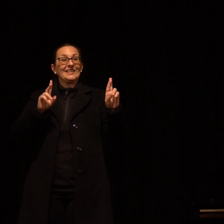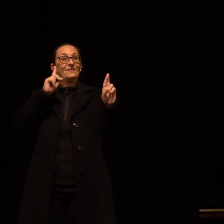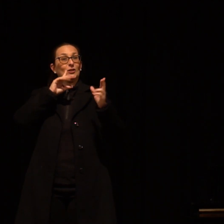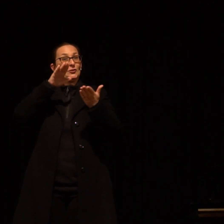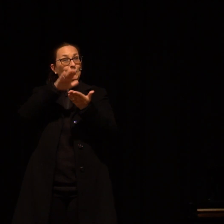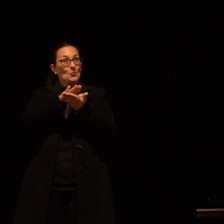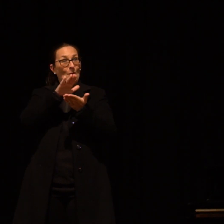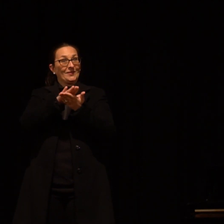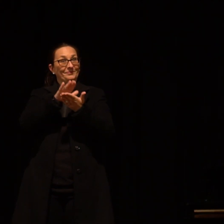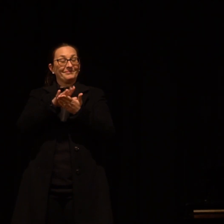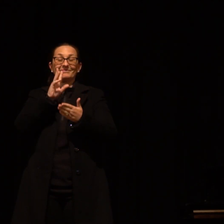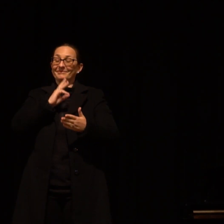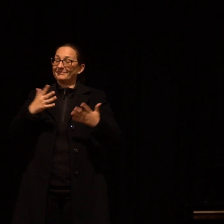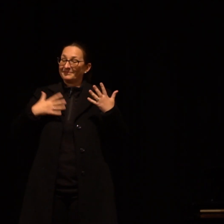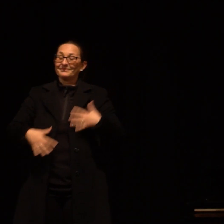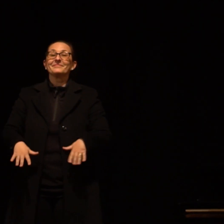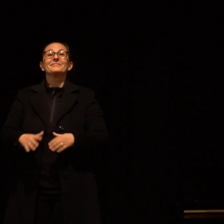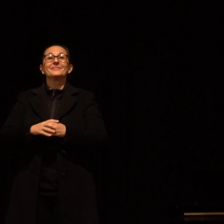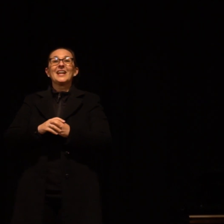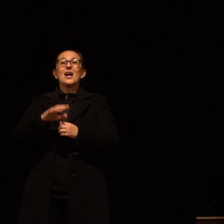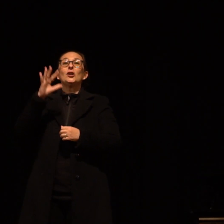I got dressed that morning and got ready for school.